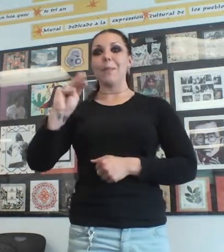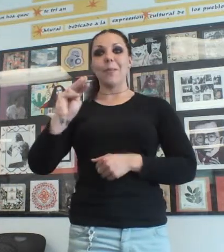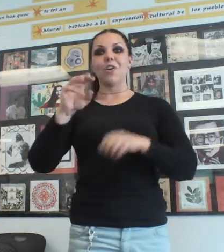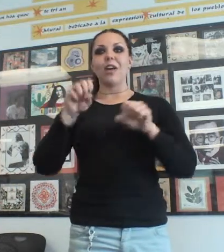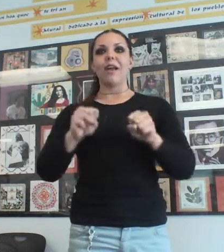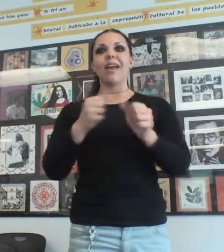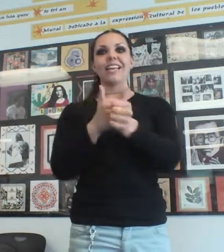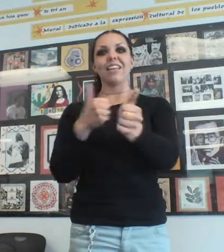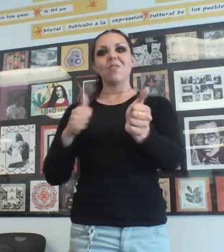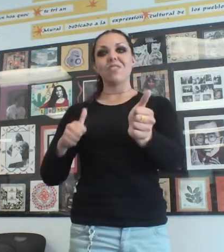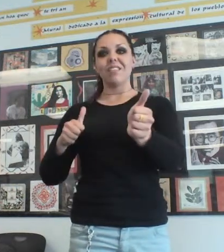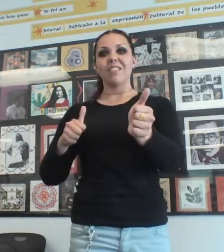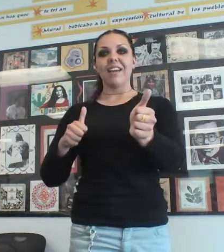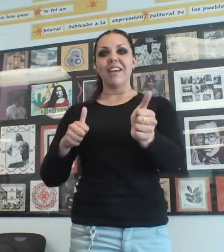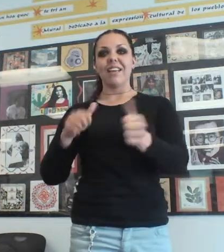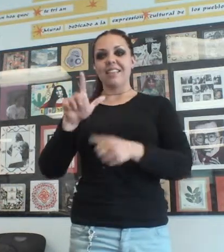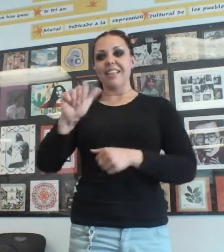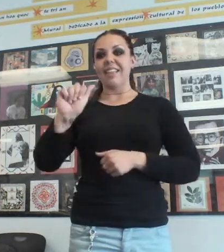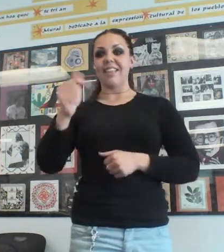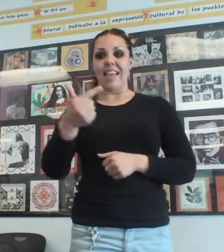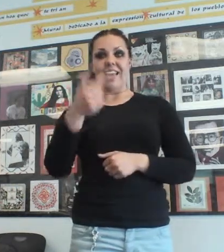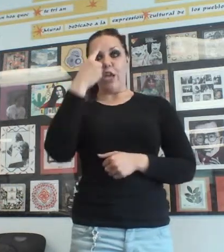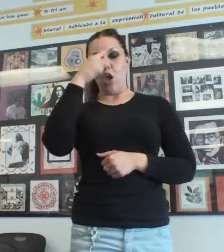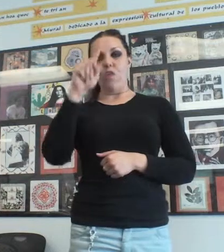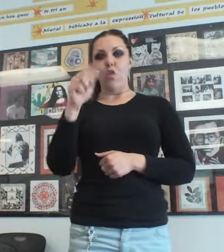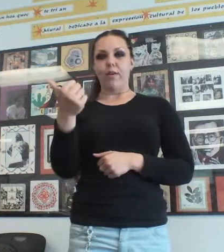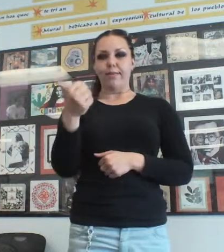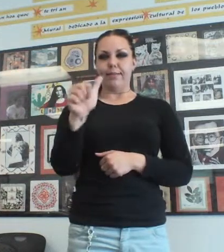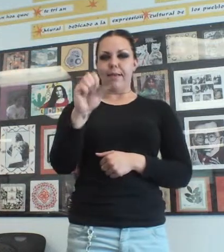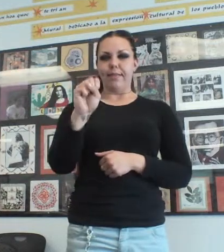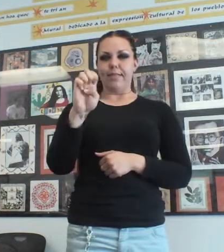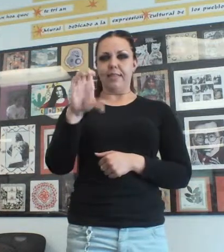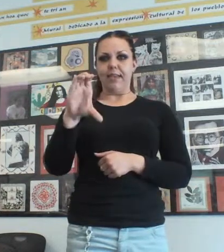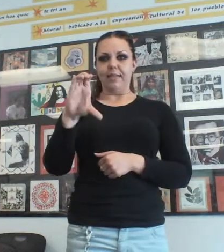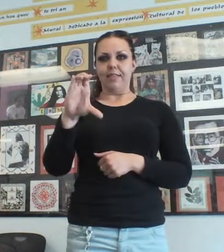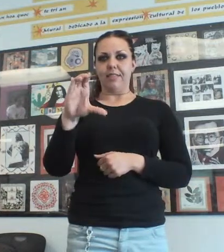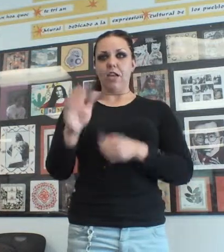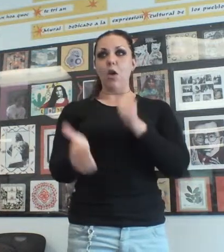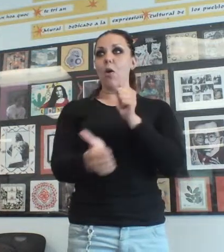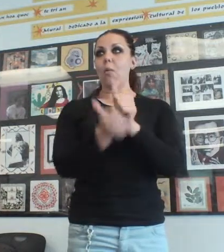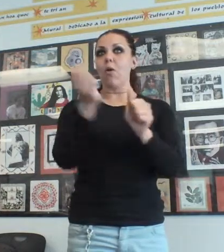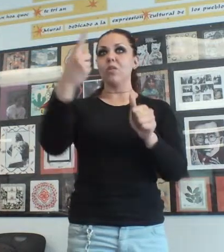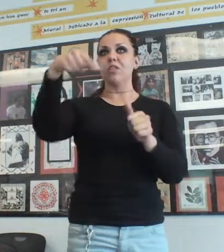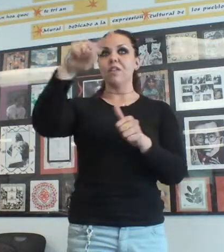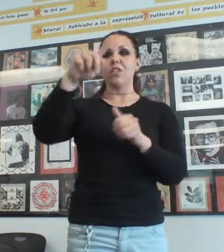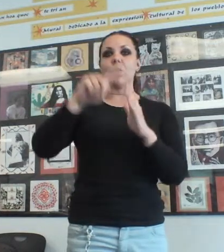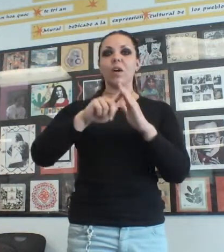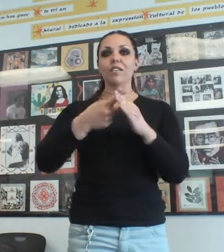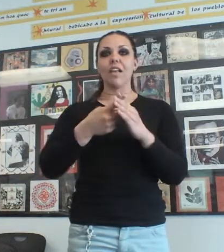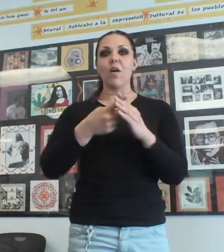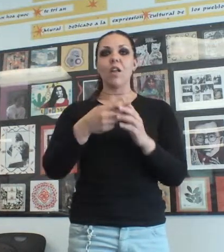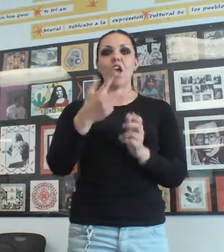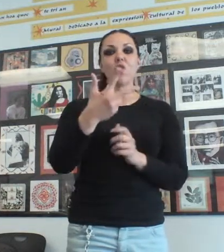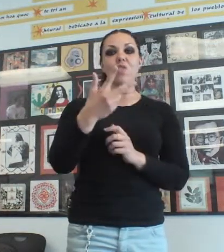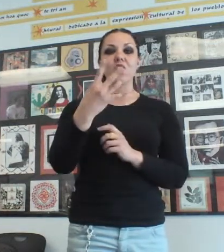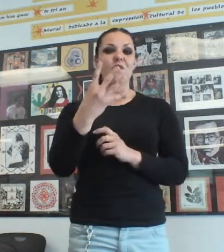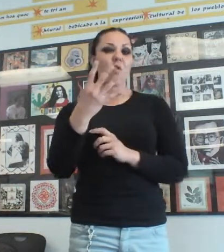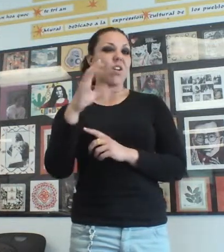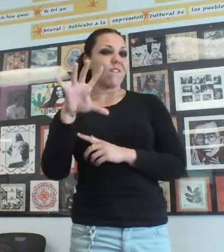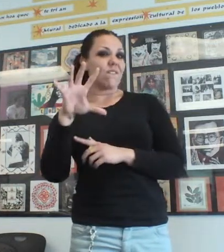about 10 seconds. Most of you will probably start about the 3 to 4 to 5 second range, and if you end